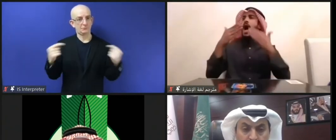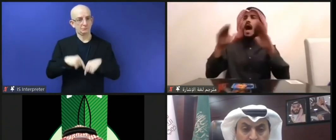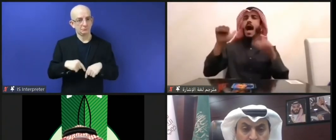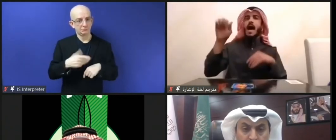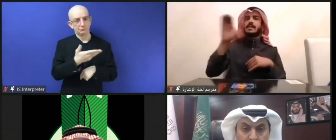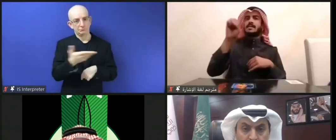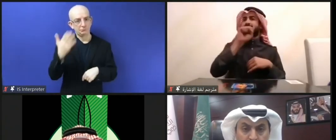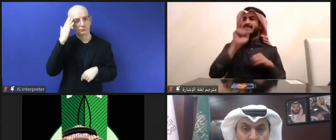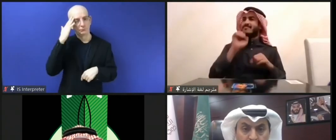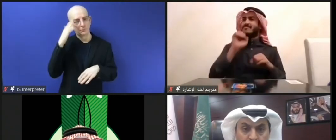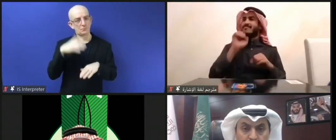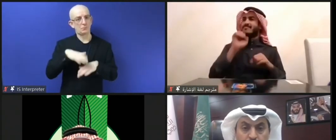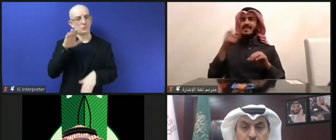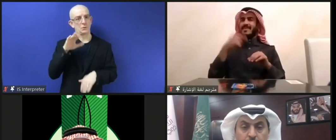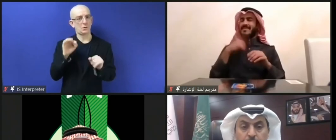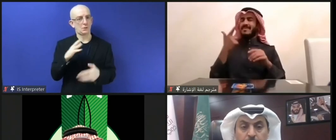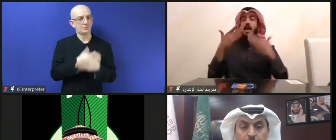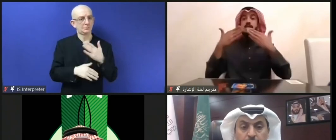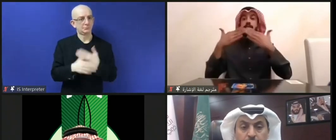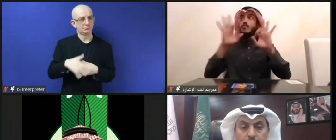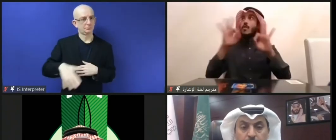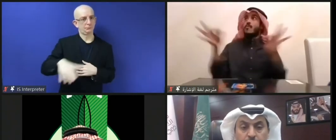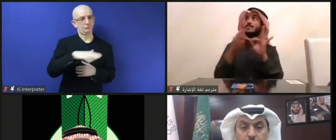the kingdom. Also,